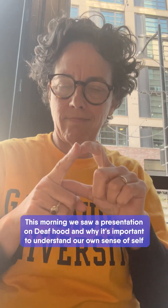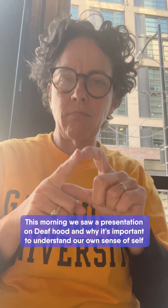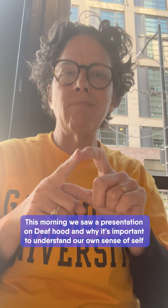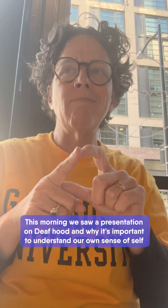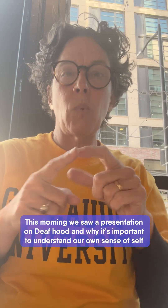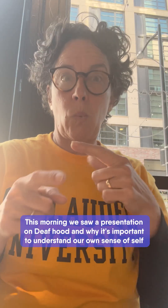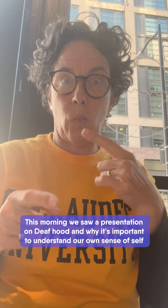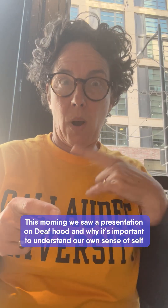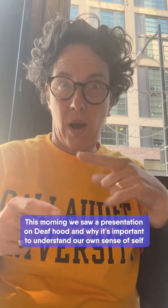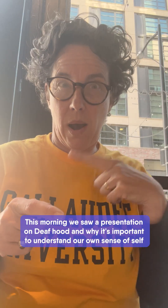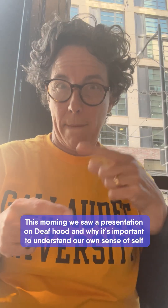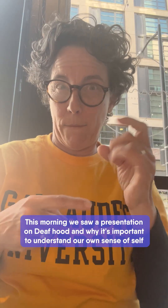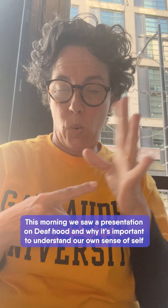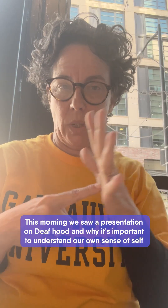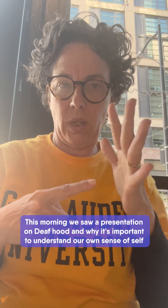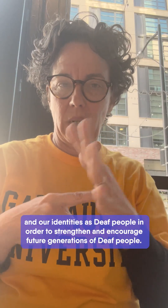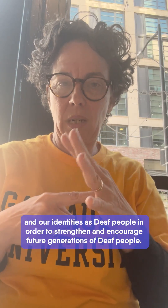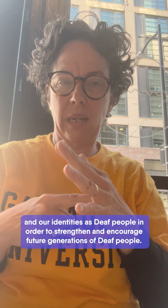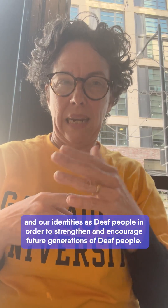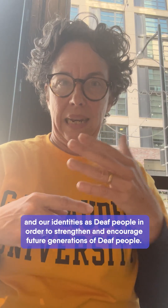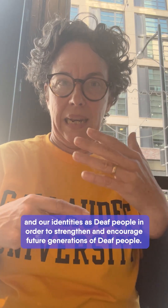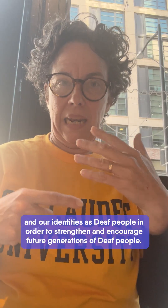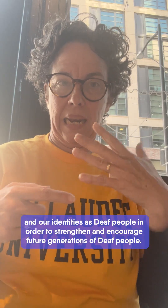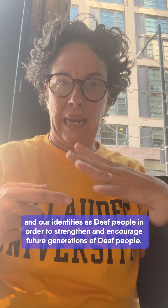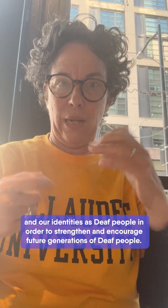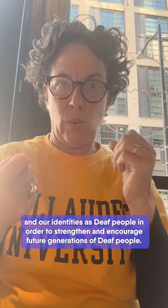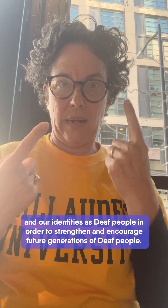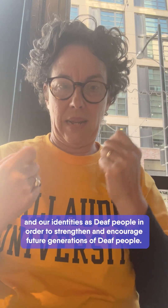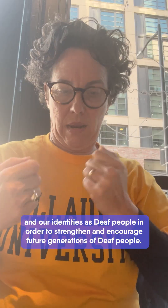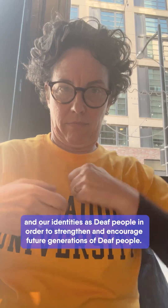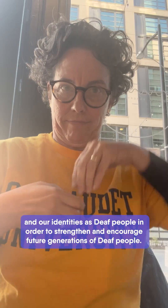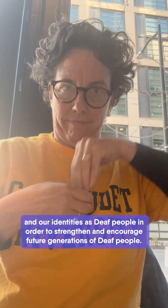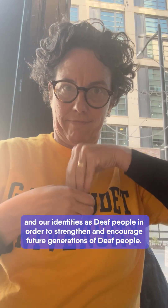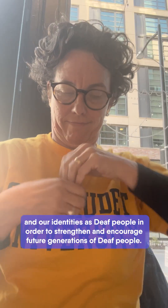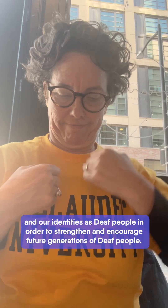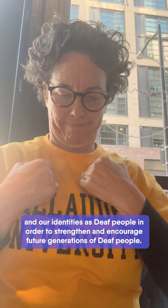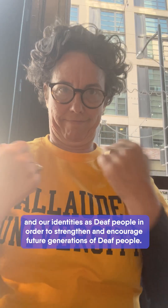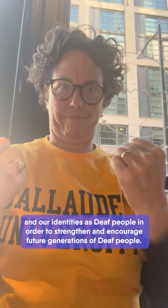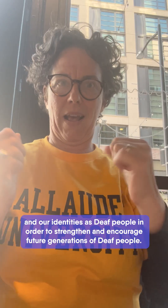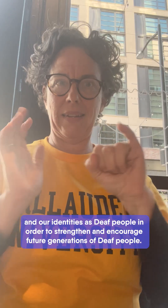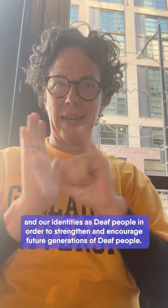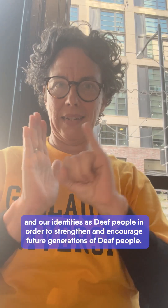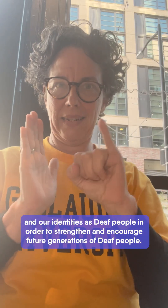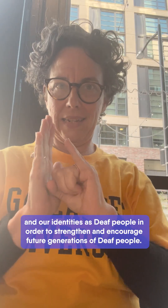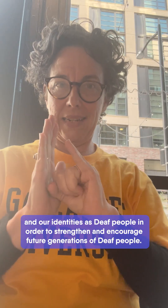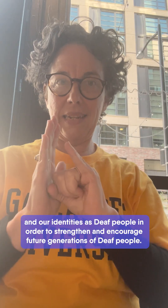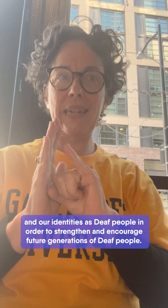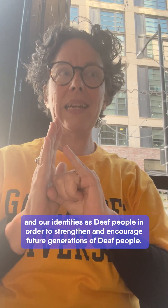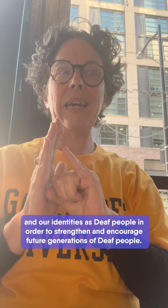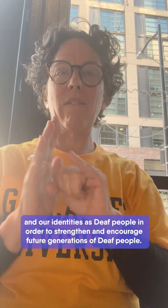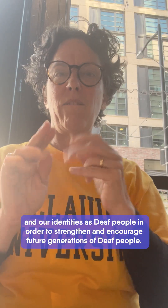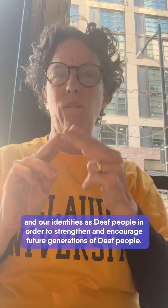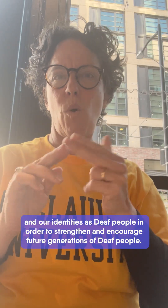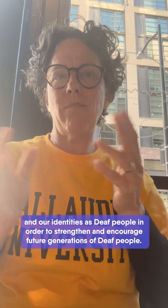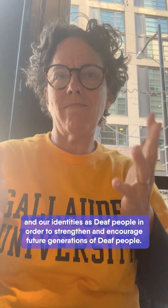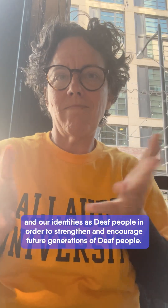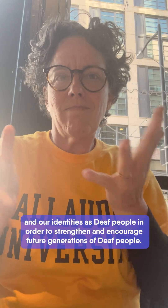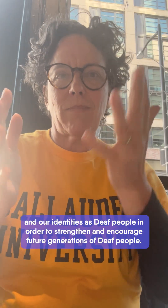own sense of self and our identities as deaf people in order to strengthen and encourage future generations of deaf